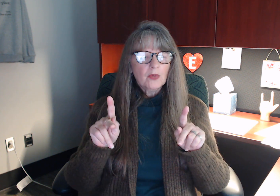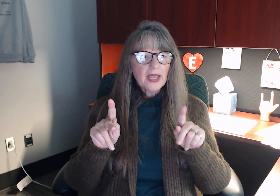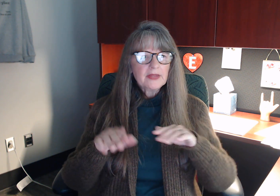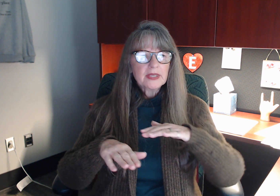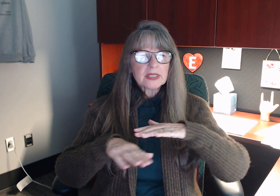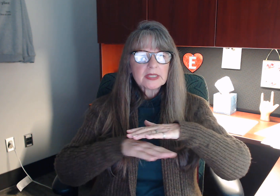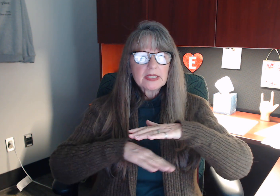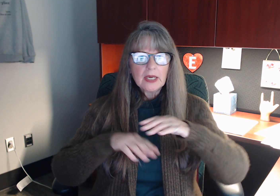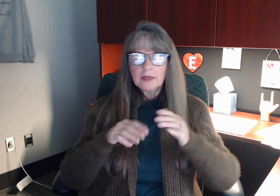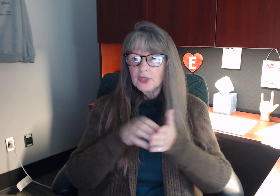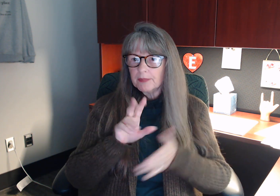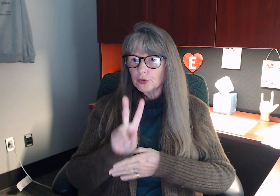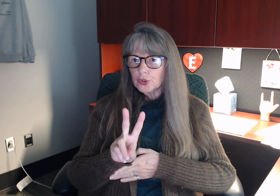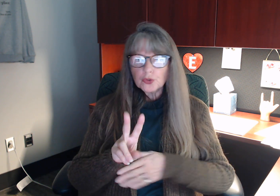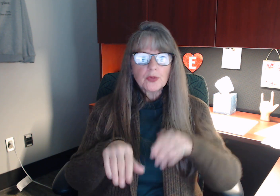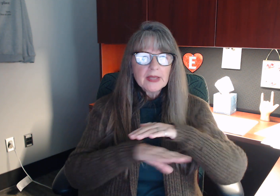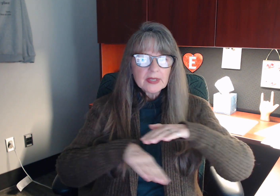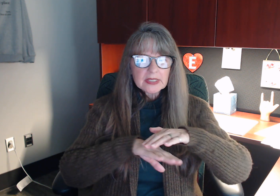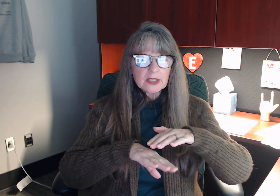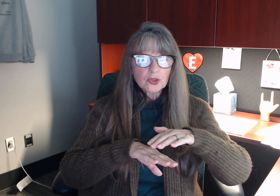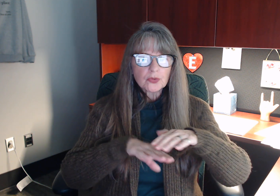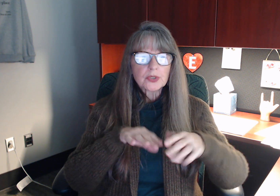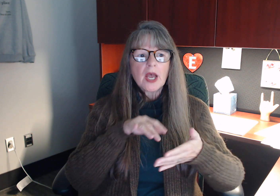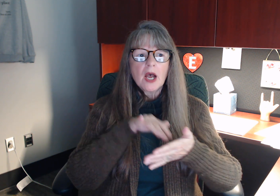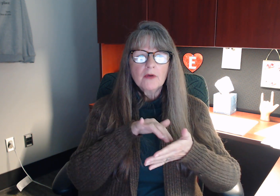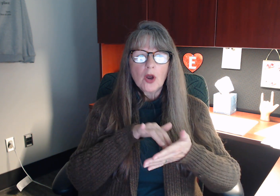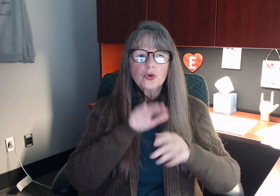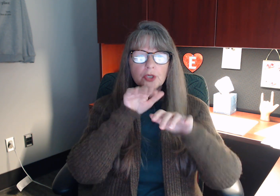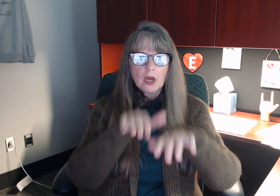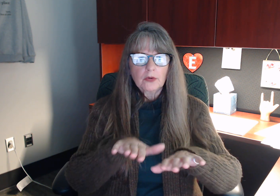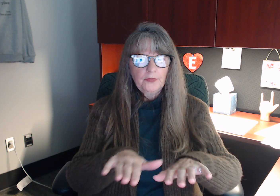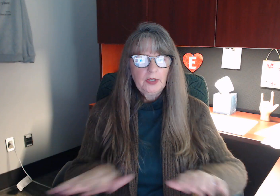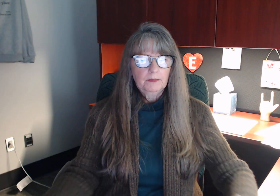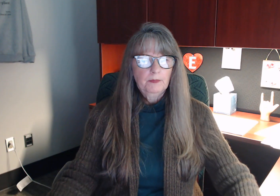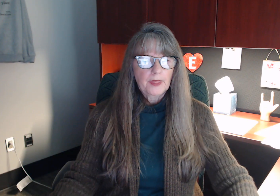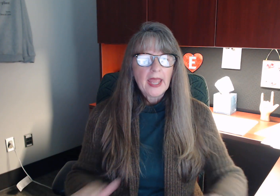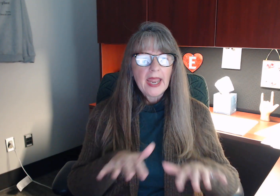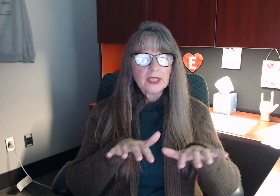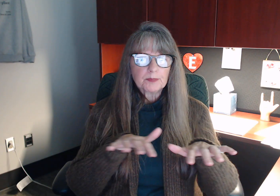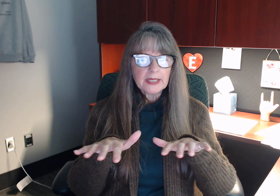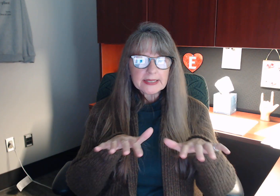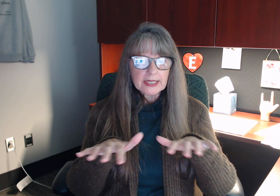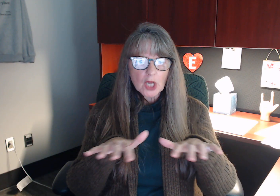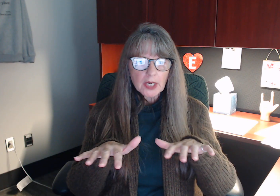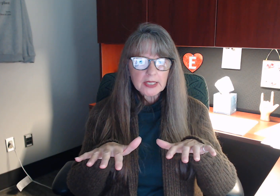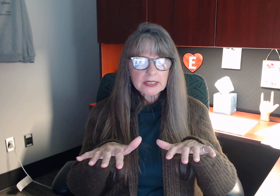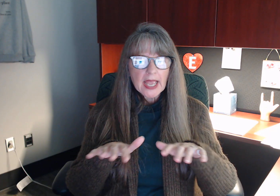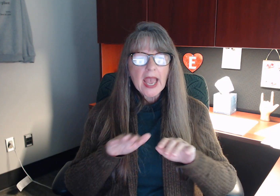Okay, this is chapter 2, The Essentials of Oceanography, and it's plate tectonics and